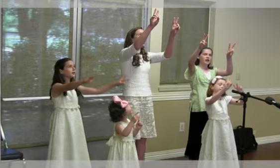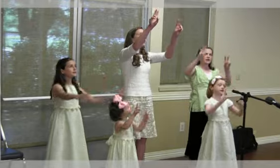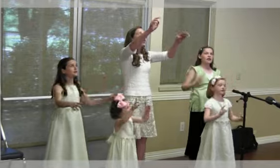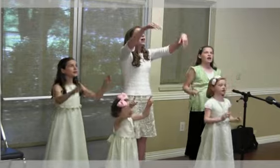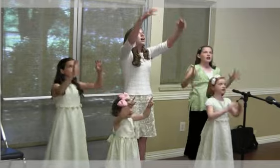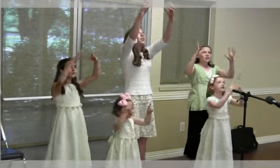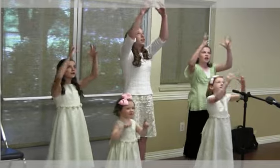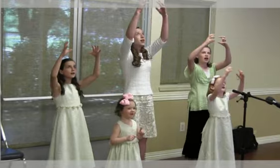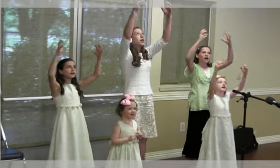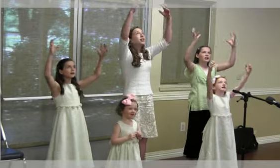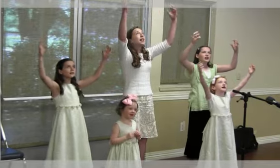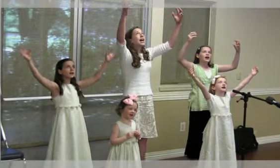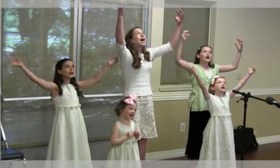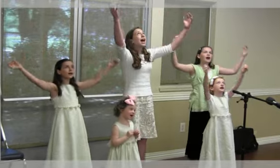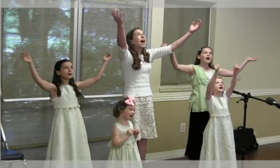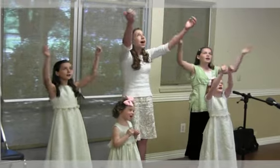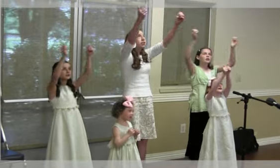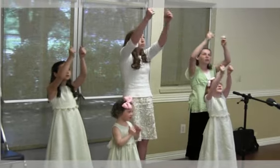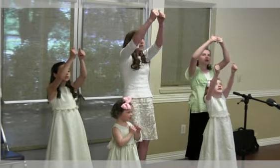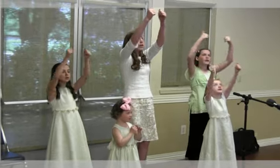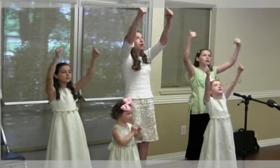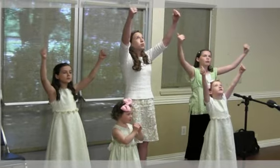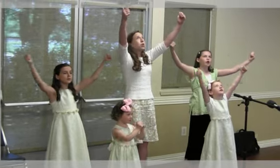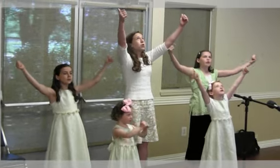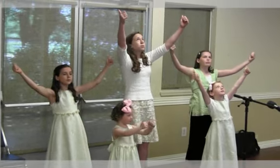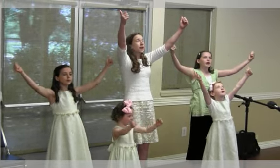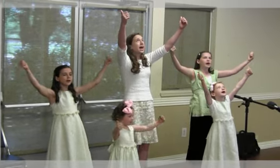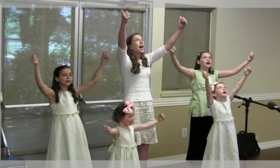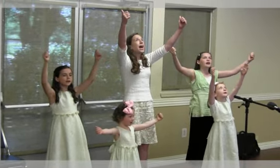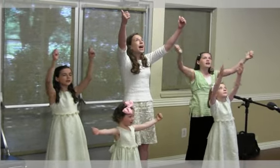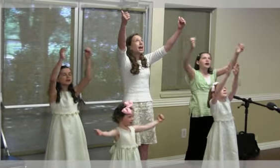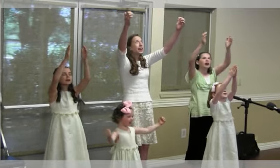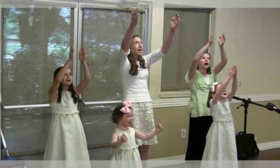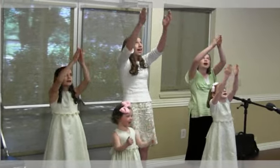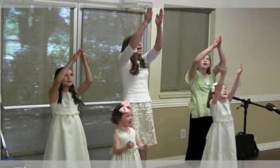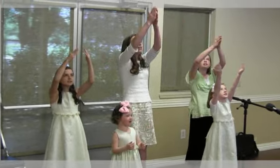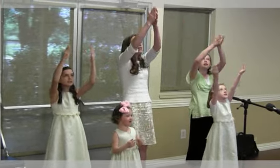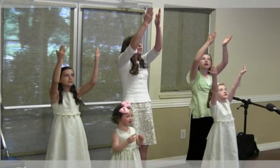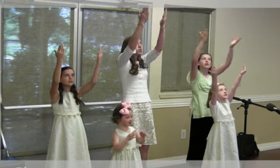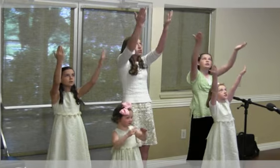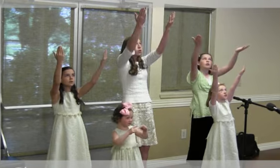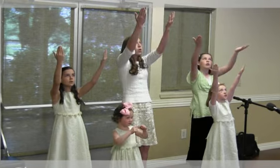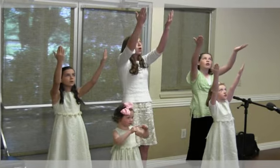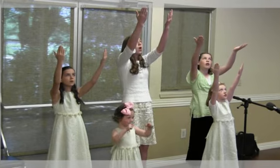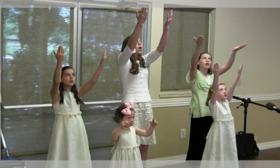sight the CL be rolled back as a